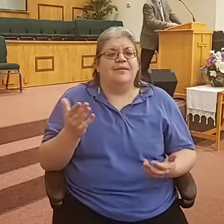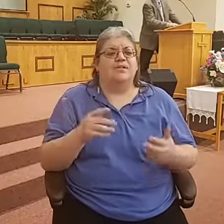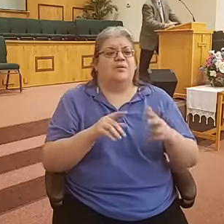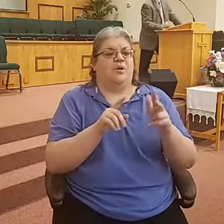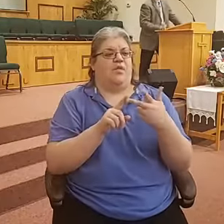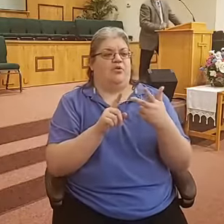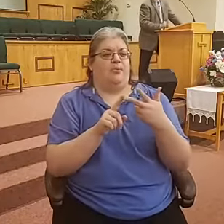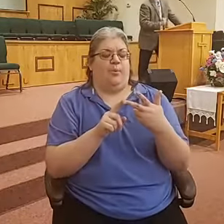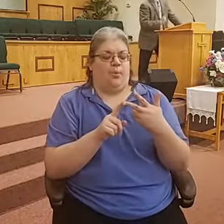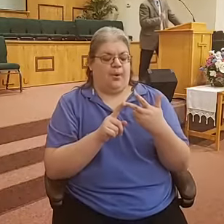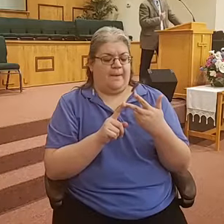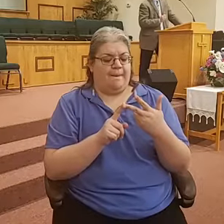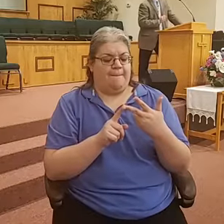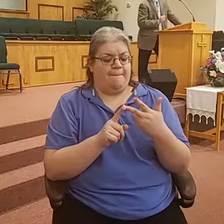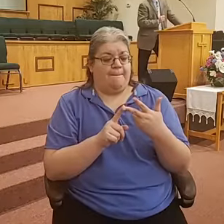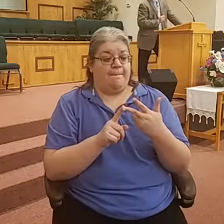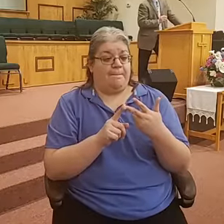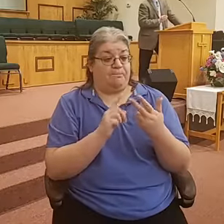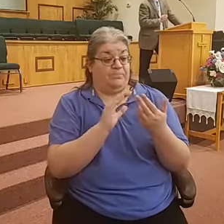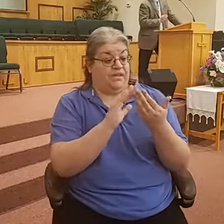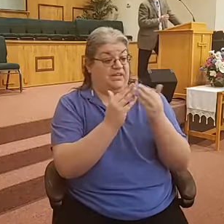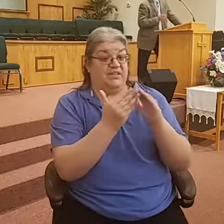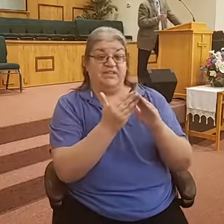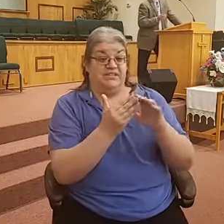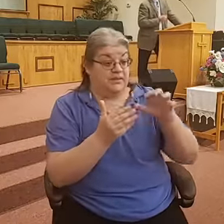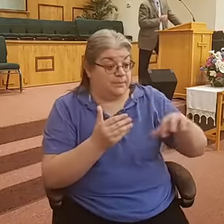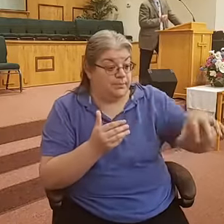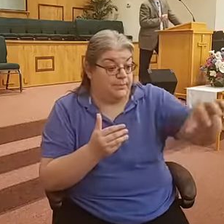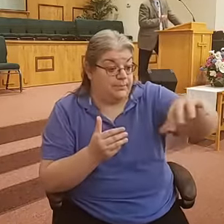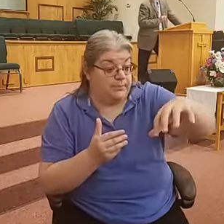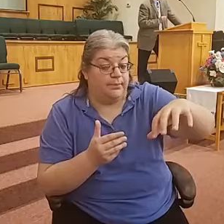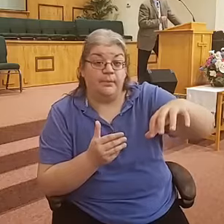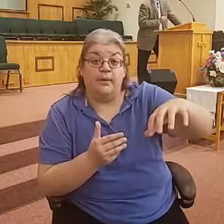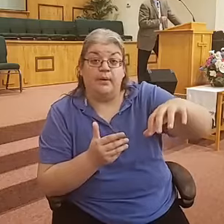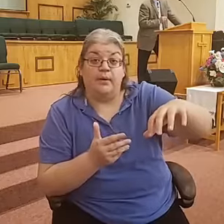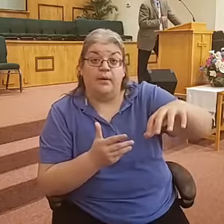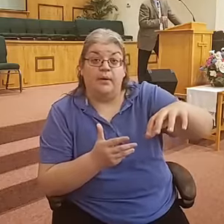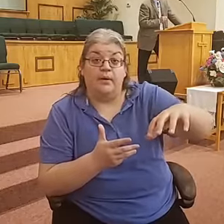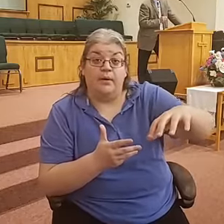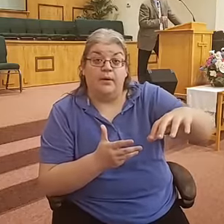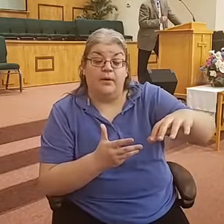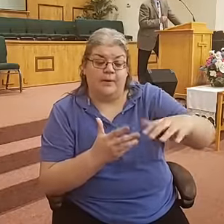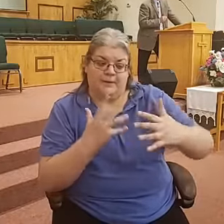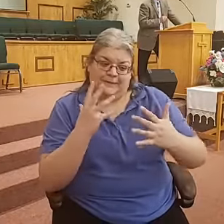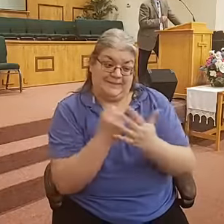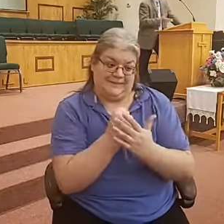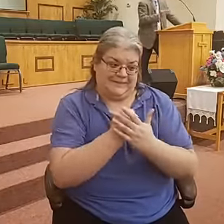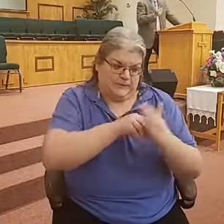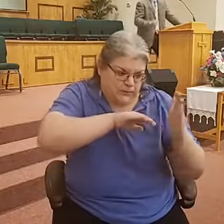point. The cities renewed, renovated.